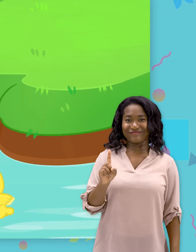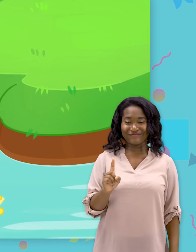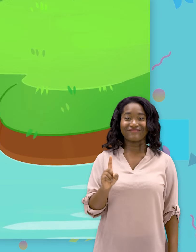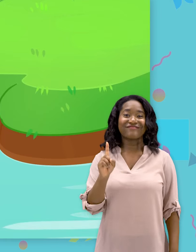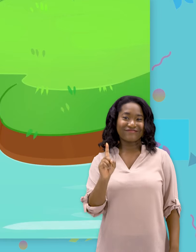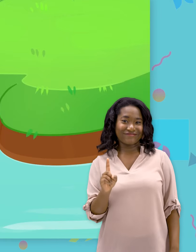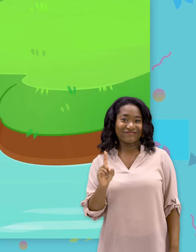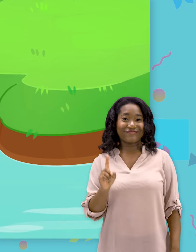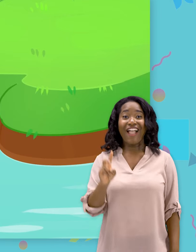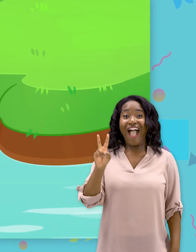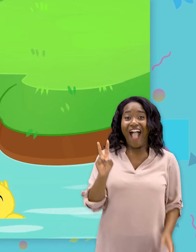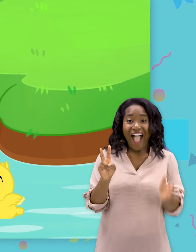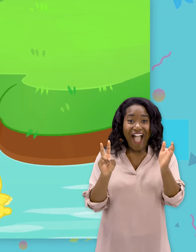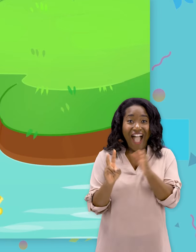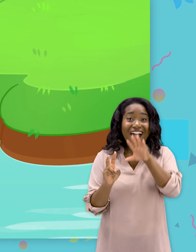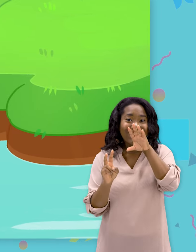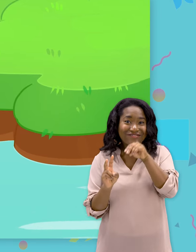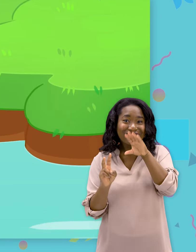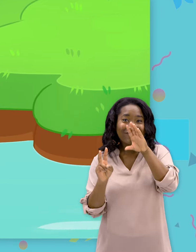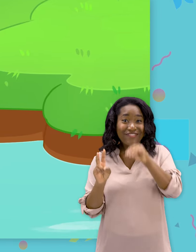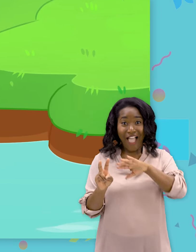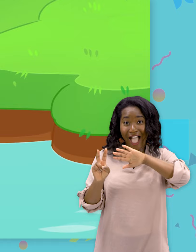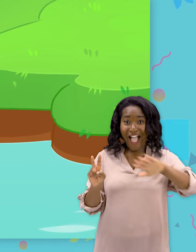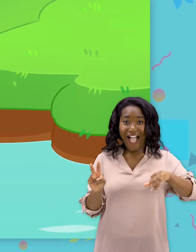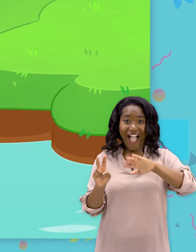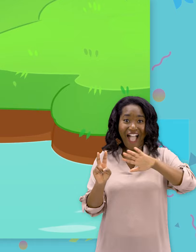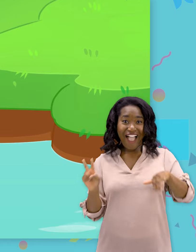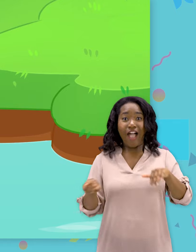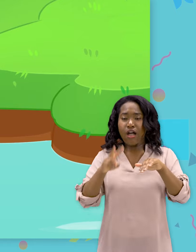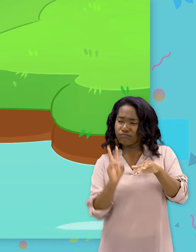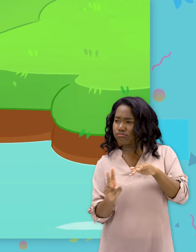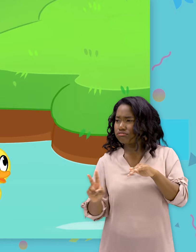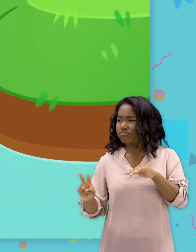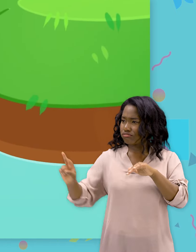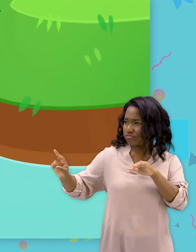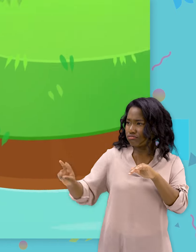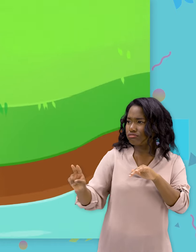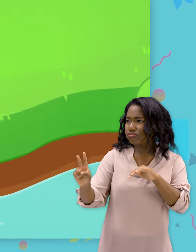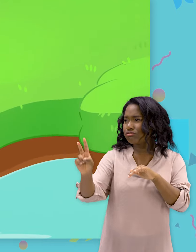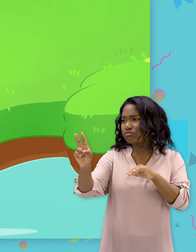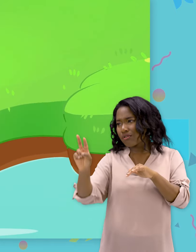One, two little ducks went swimming one day,